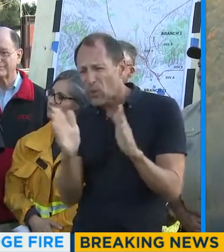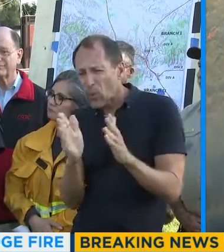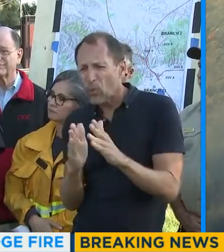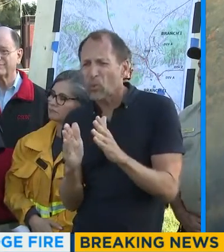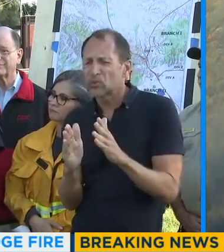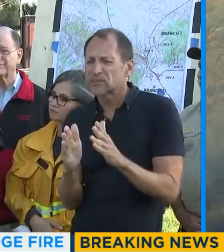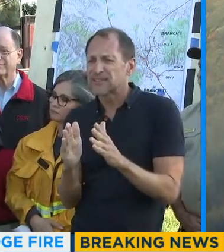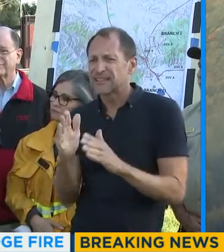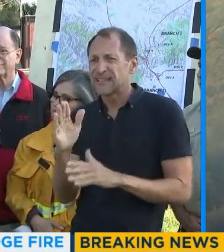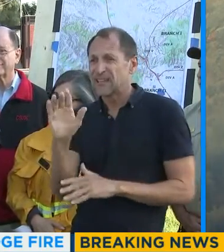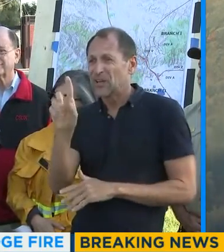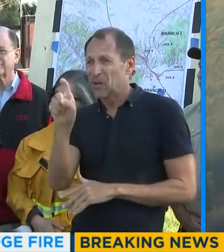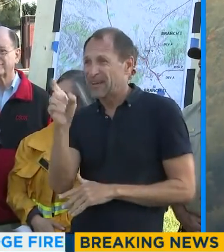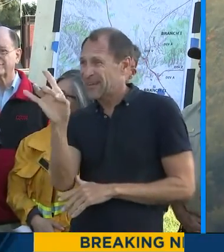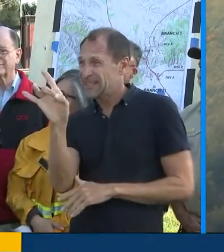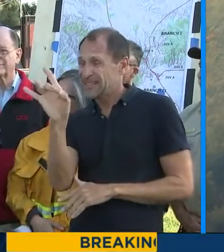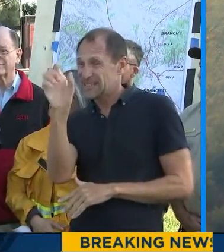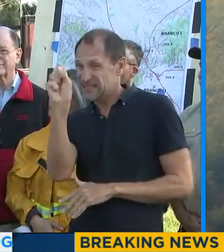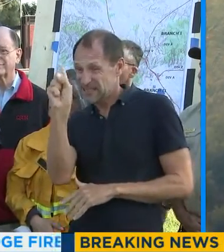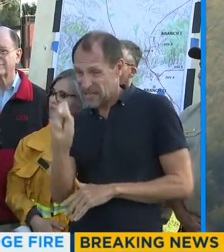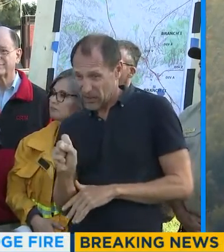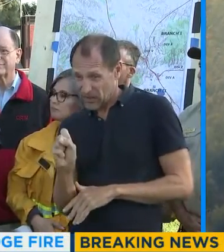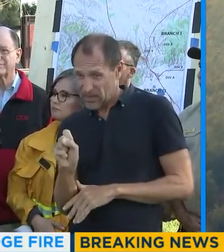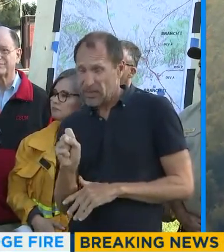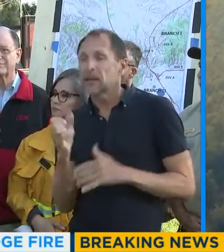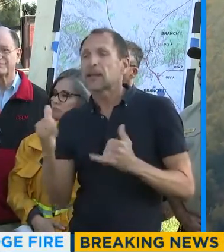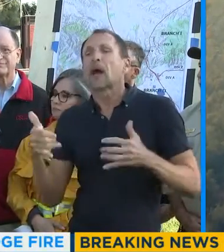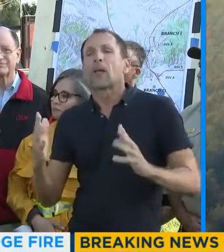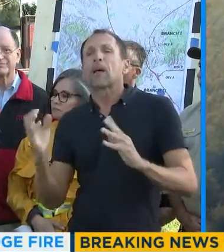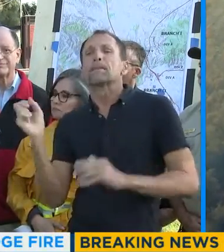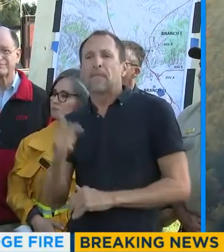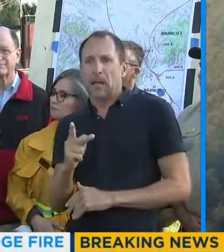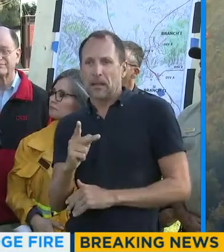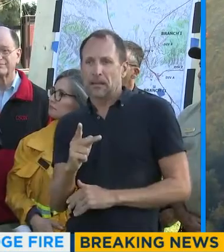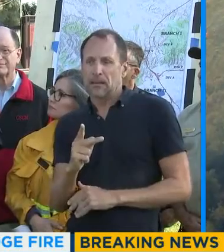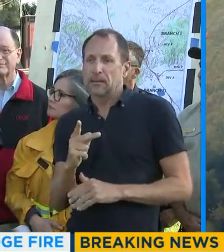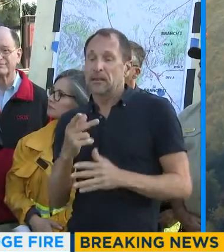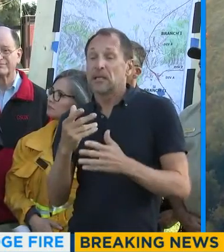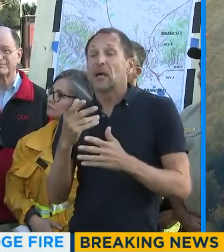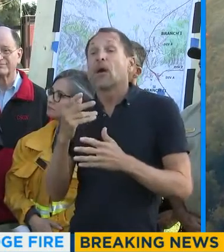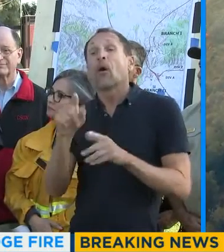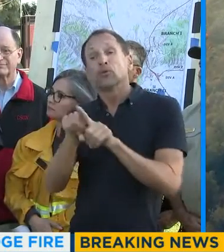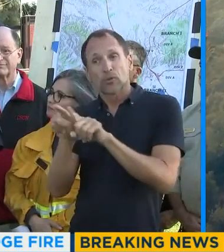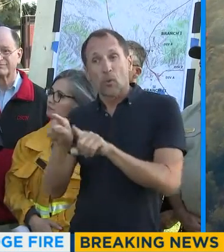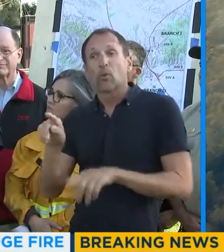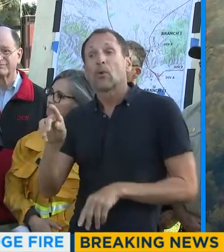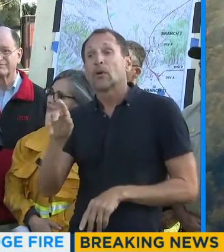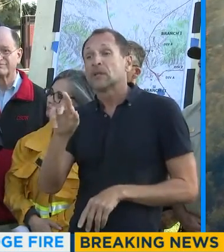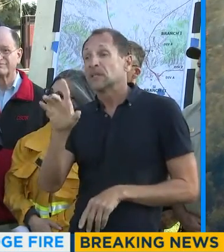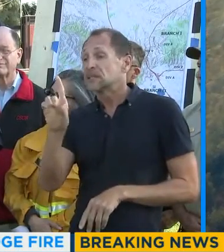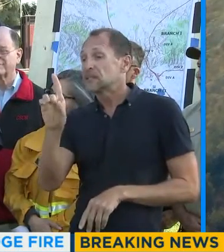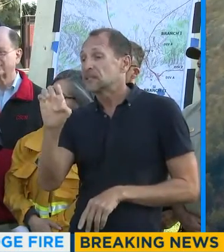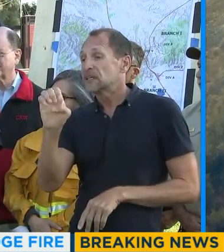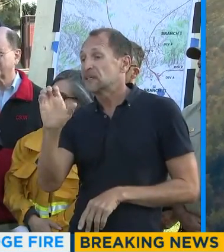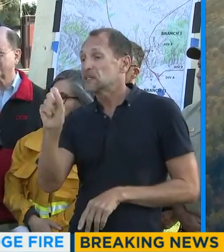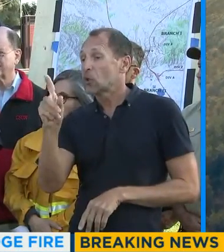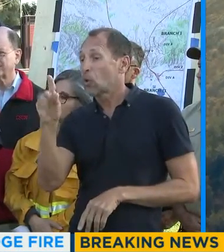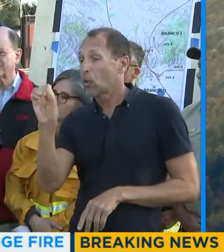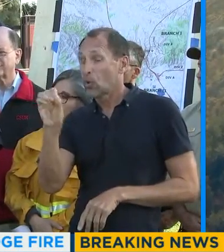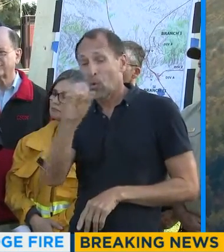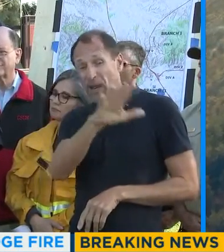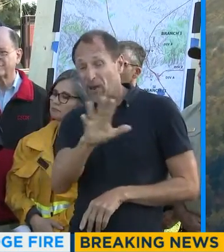west of DeSoto Avenue, are now allowed back into those areas. What we ask for everyone who goes back into their residences,